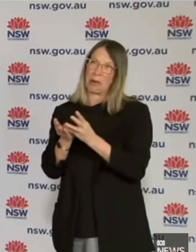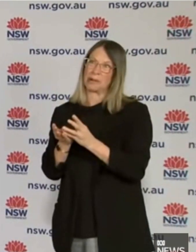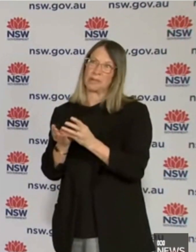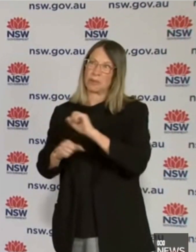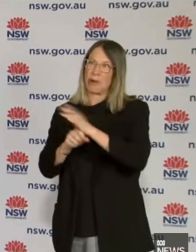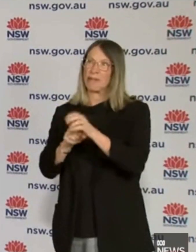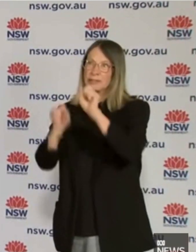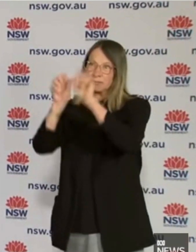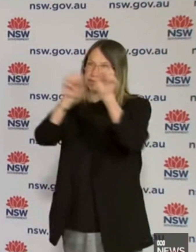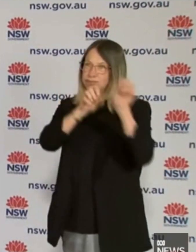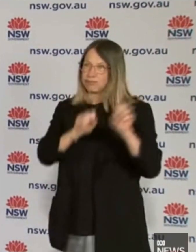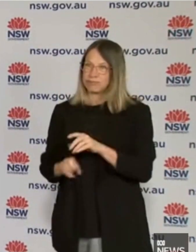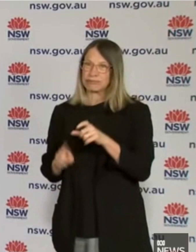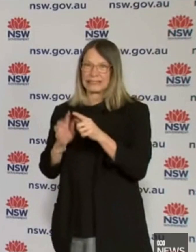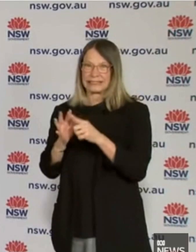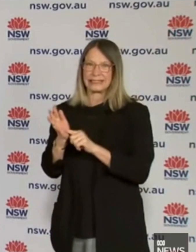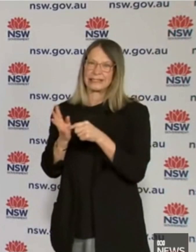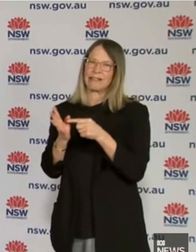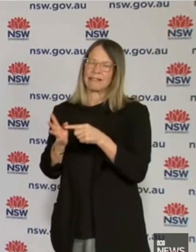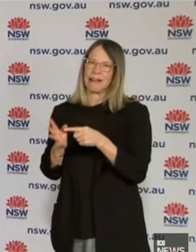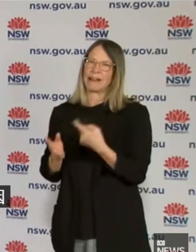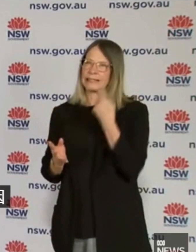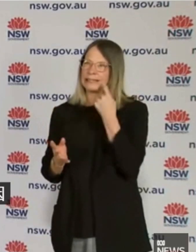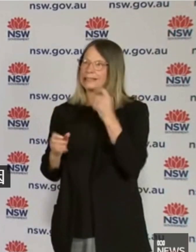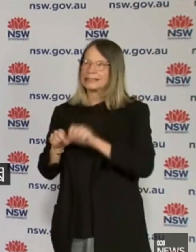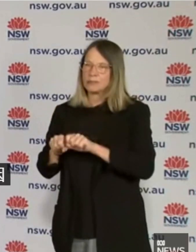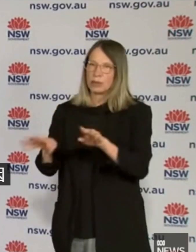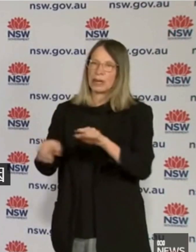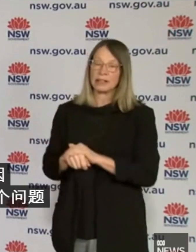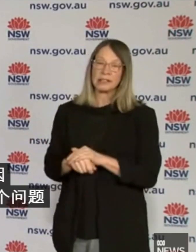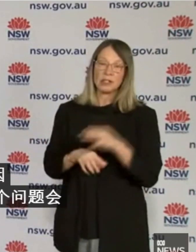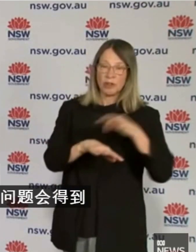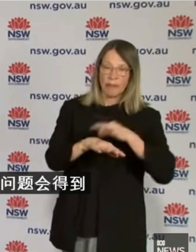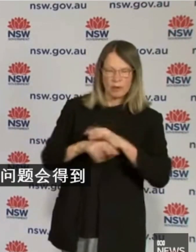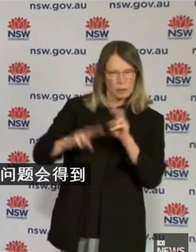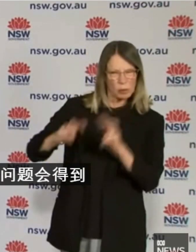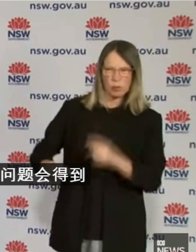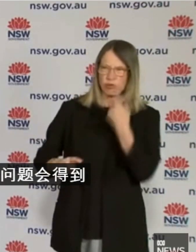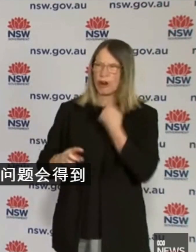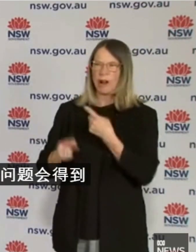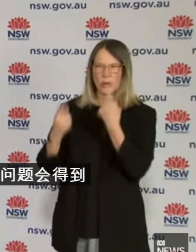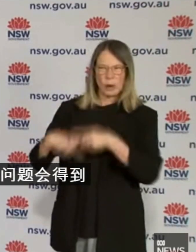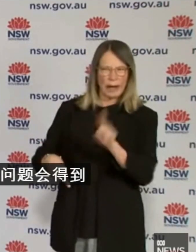But they're doing everything to try and work out what has caused the issue. And when they do, no doubt that will be addressed.